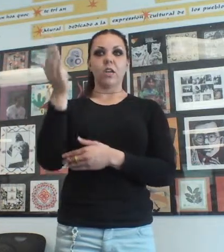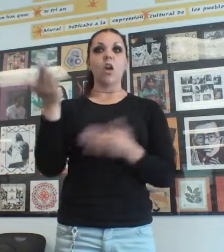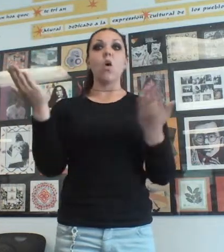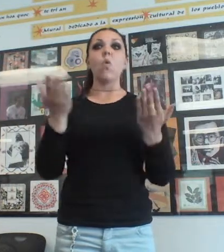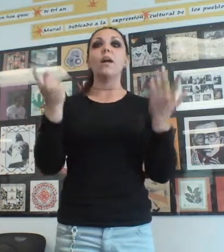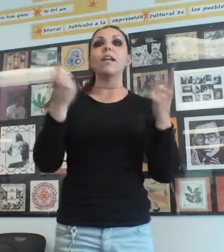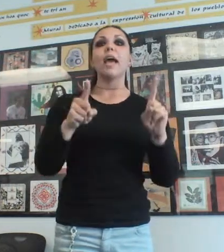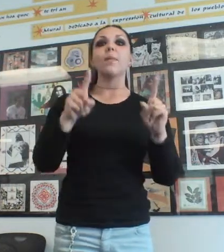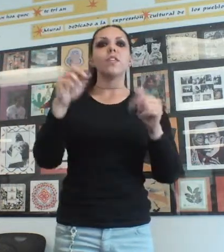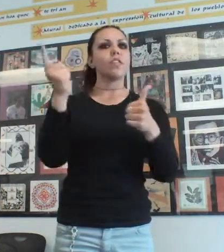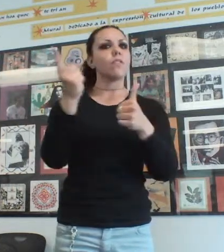first stage?